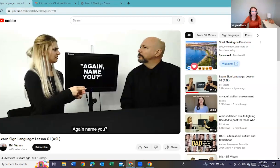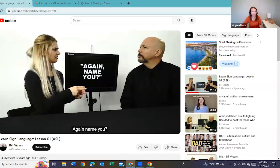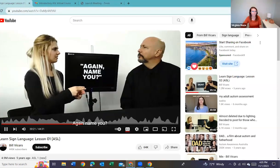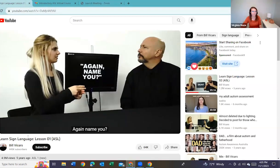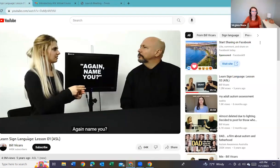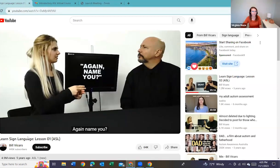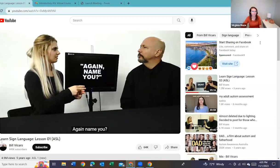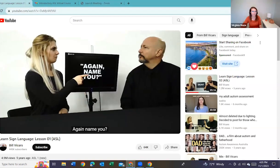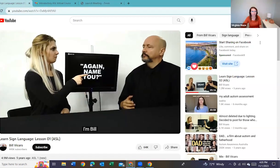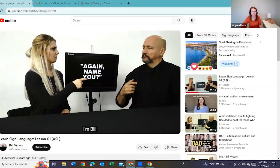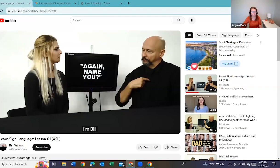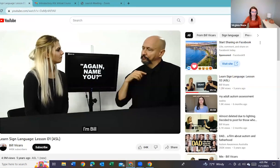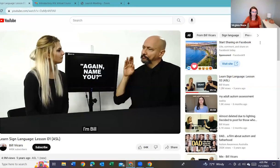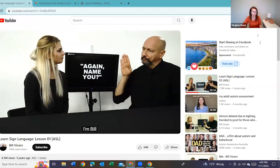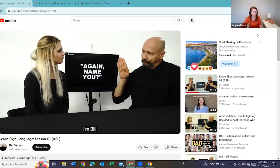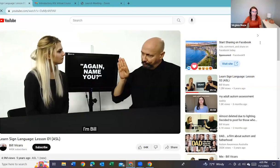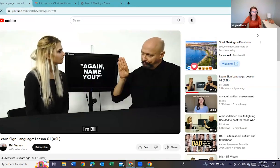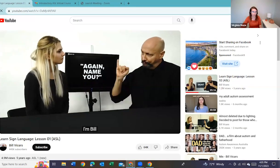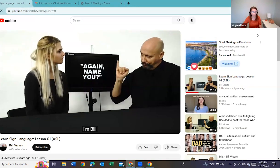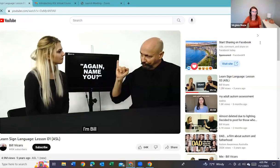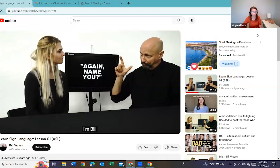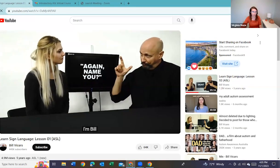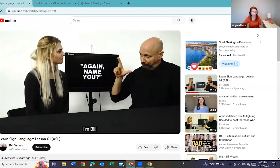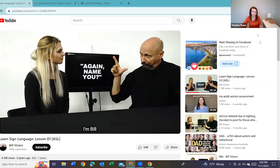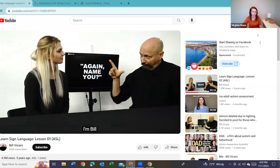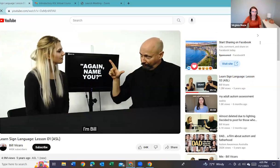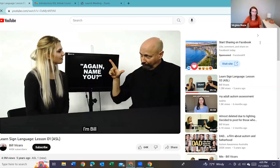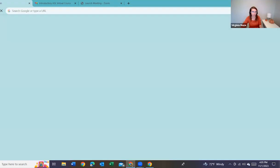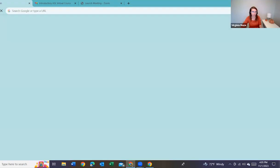Okay, so somehow the video disappeared on me.